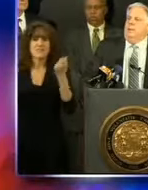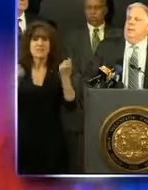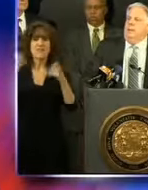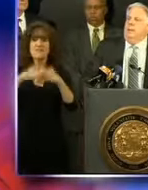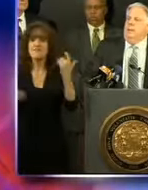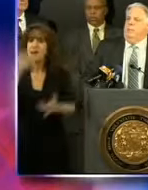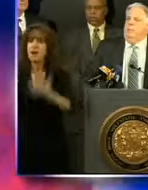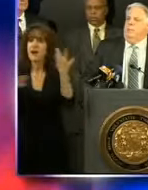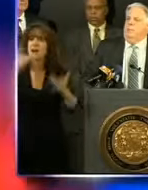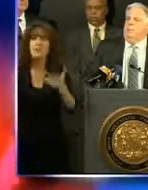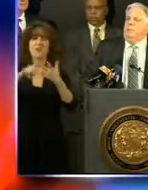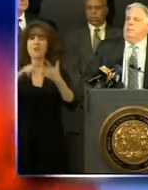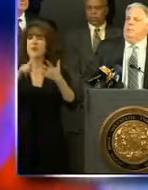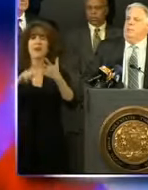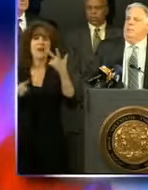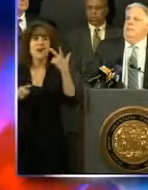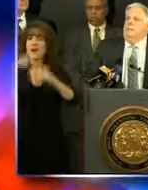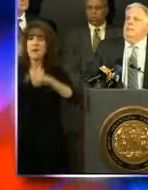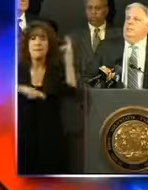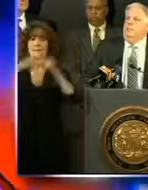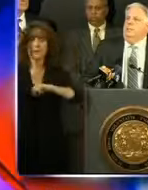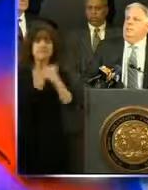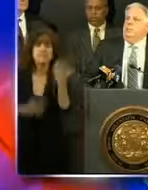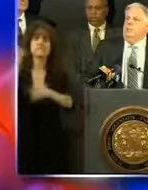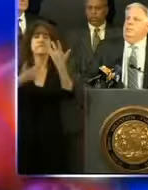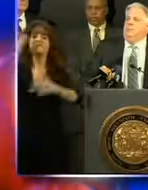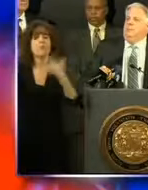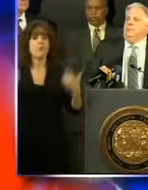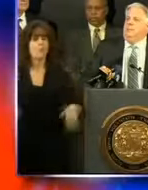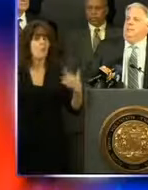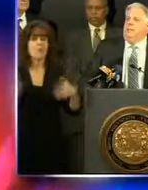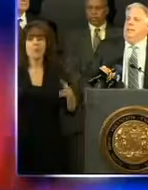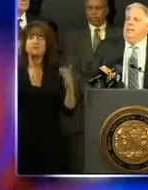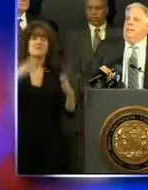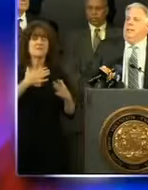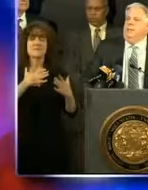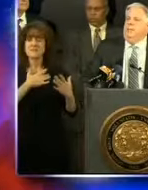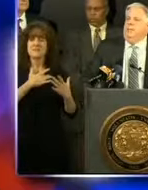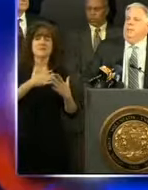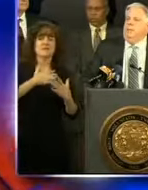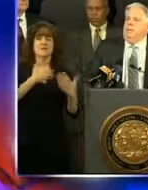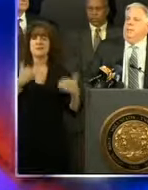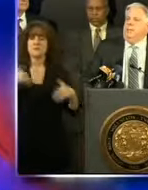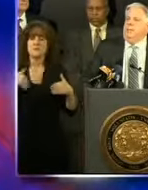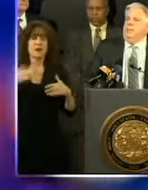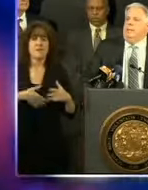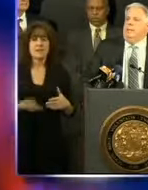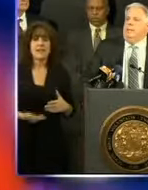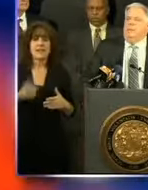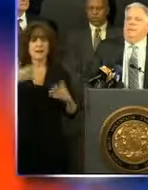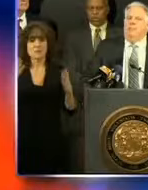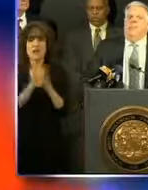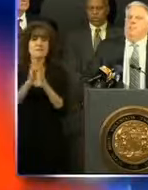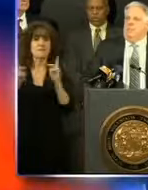fire, when buildings were being set ablaze, it was very disturbing. And you know, we called everybody